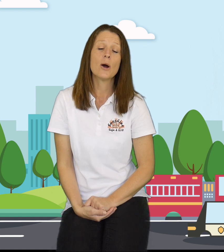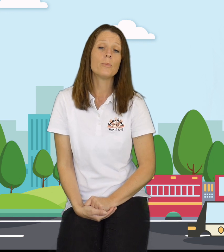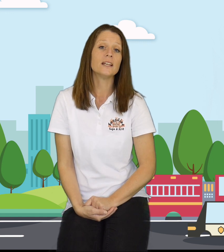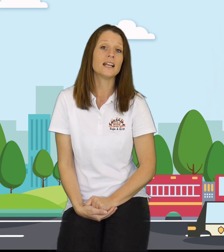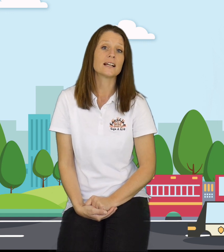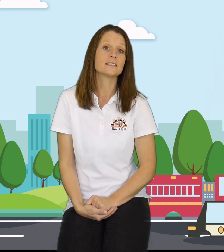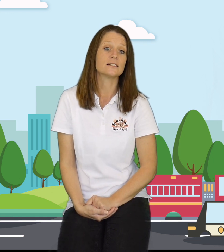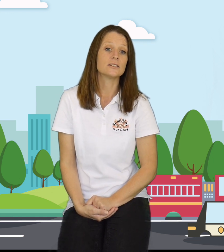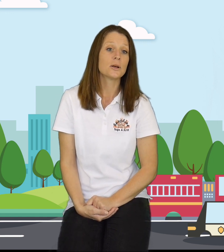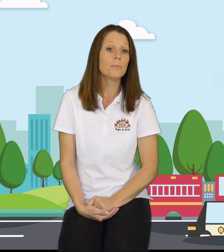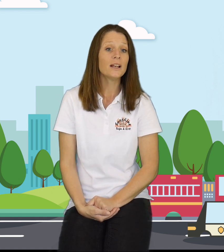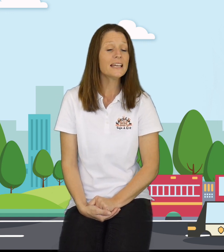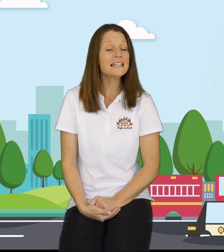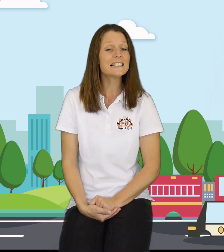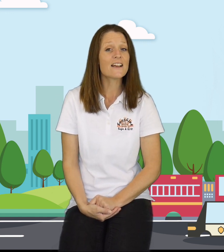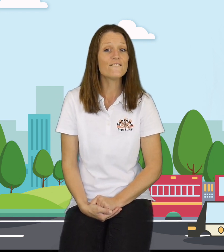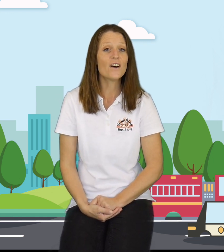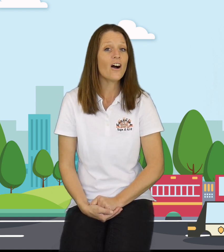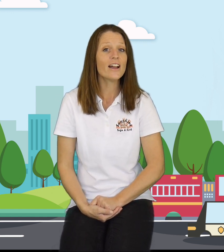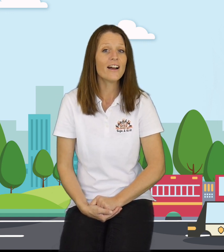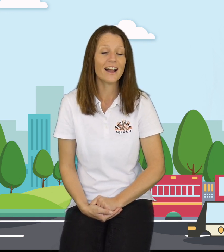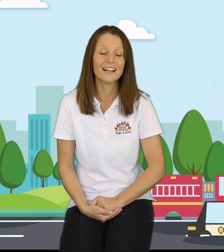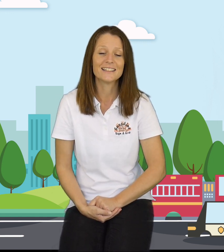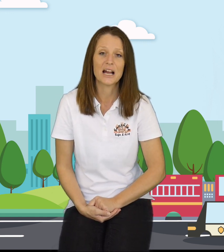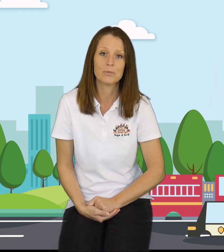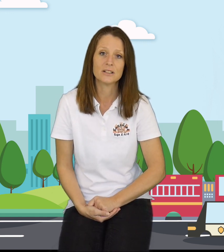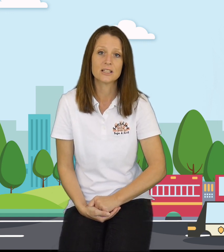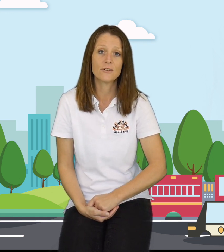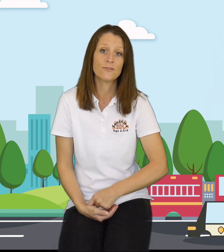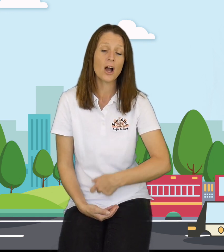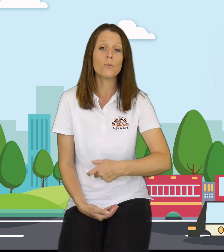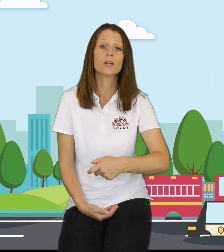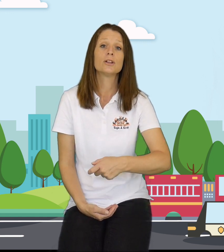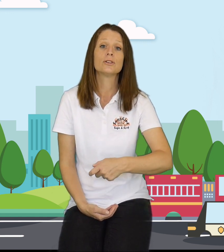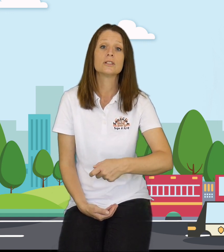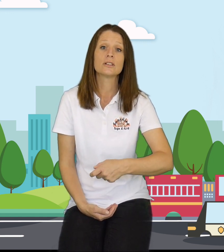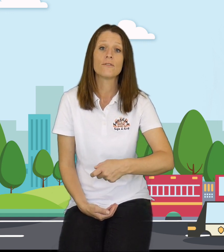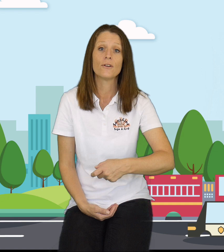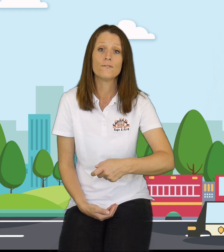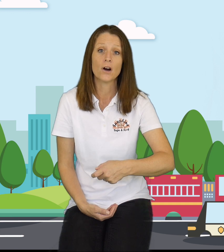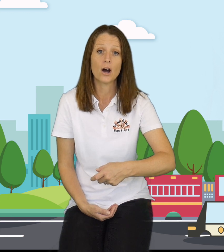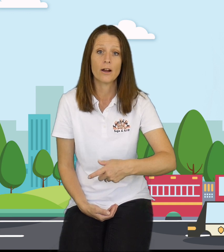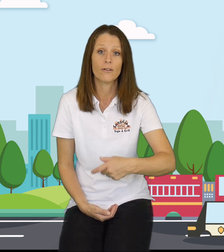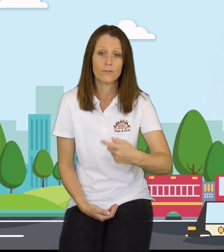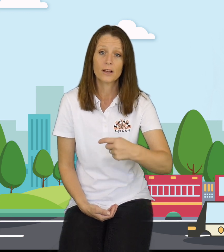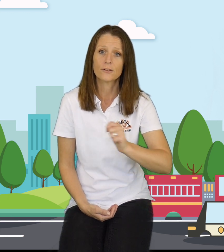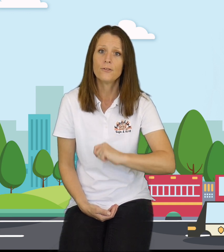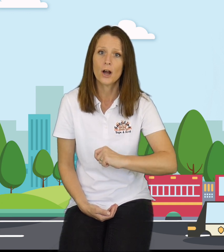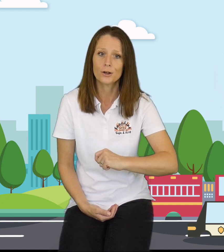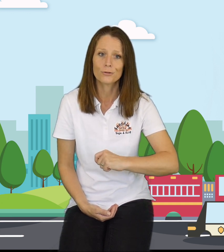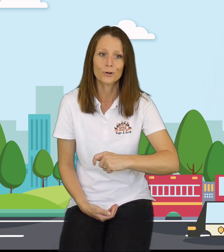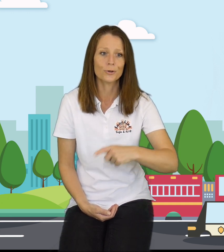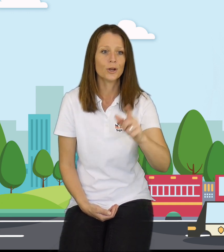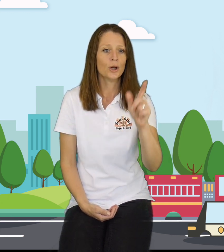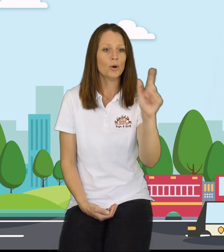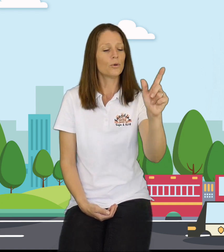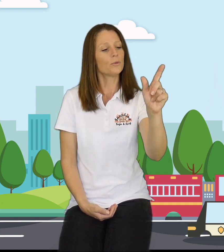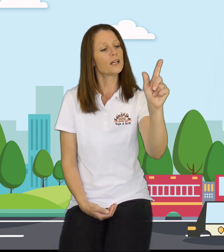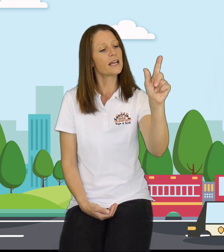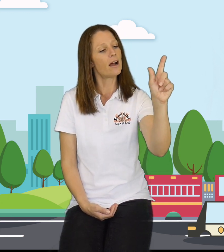in an accident. Police, fire and ambulance. So for fire, we're going to do the sign for fire, like the fire crew. Okay, we're going to get